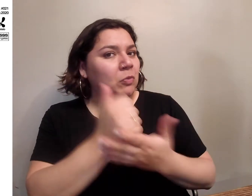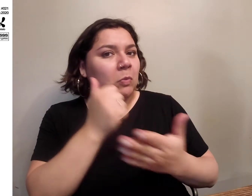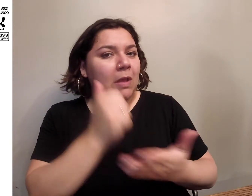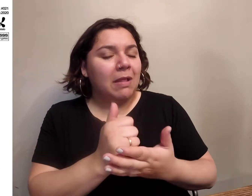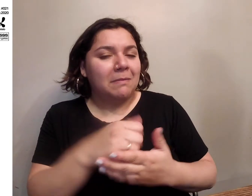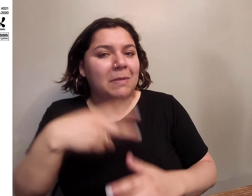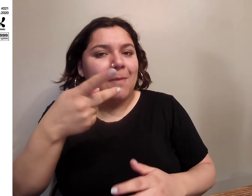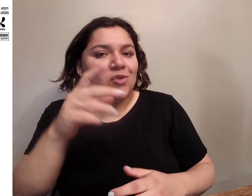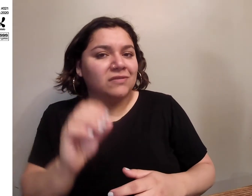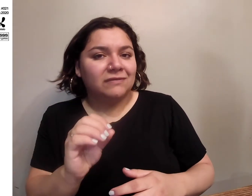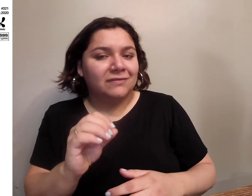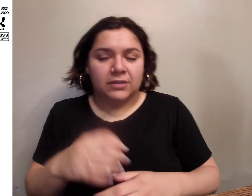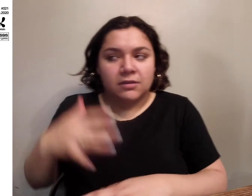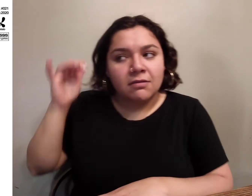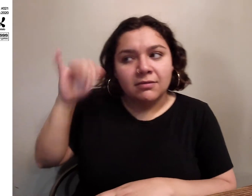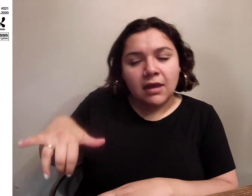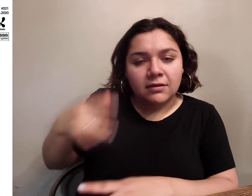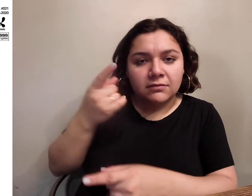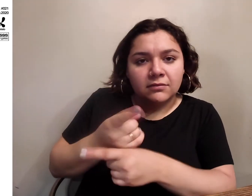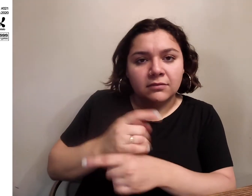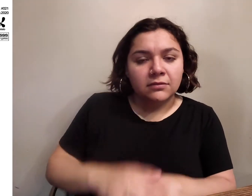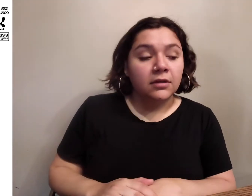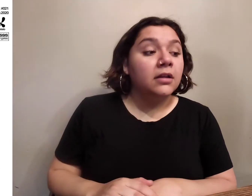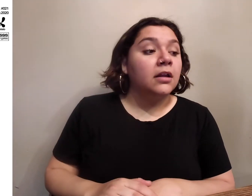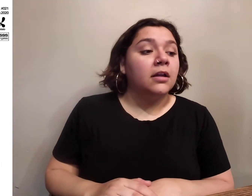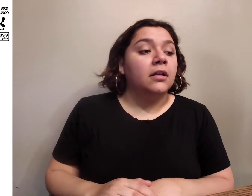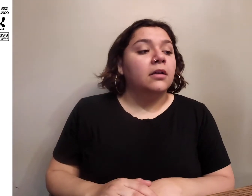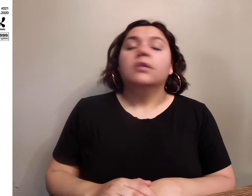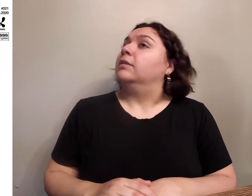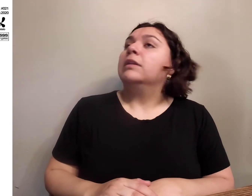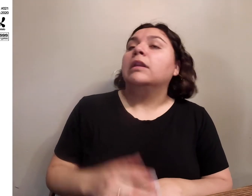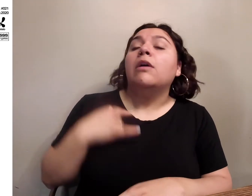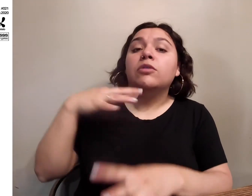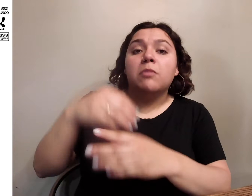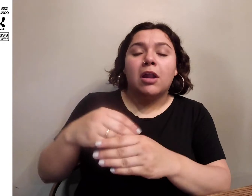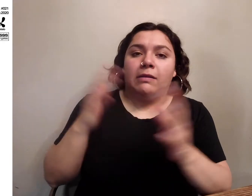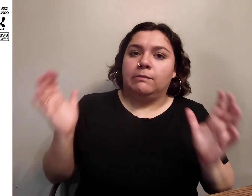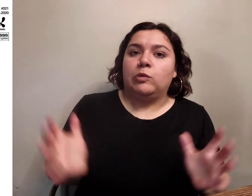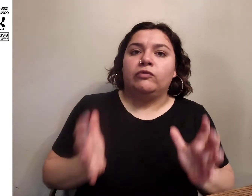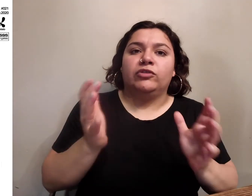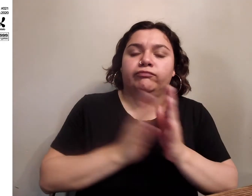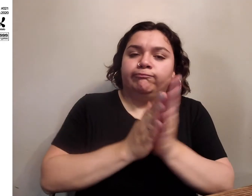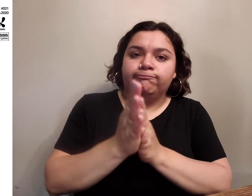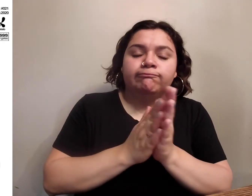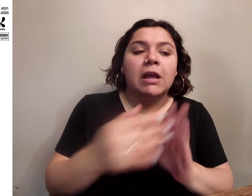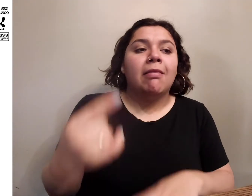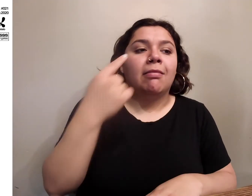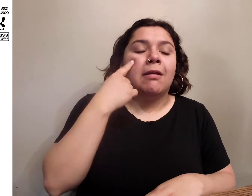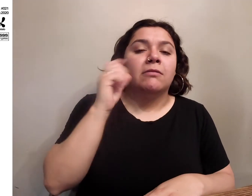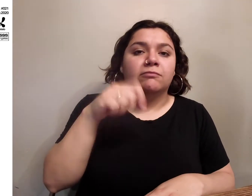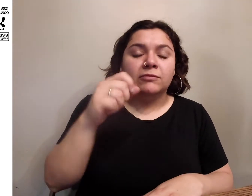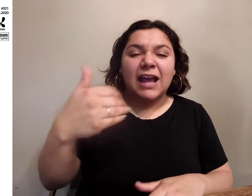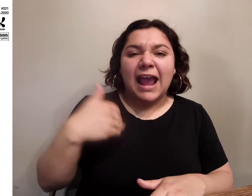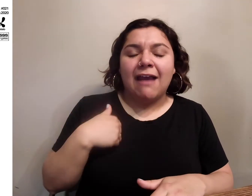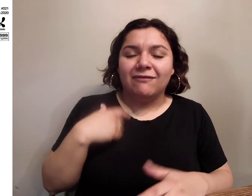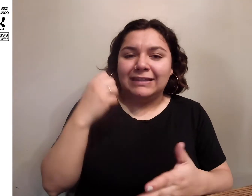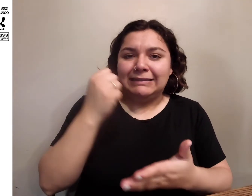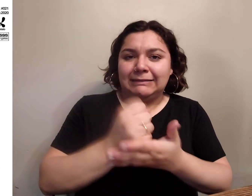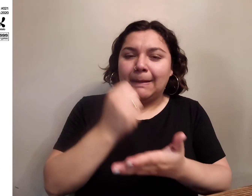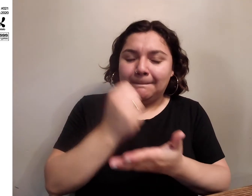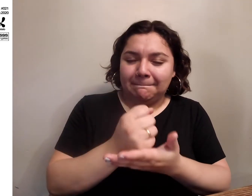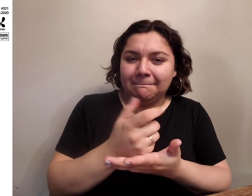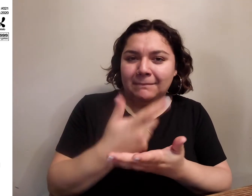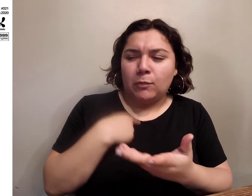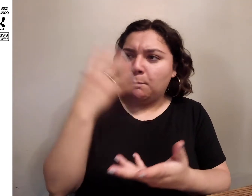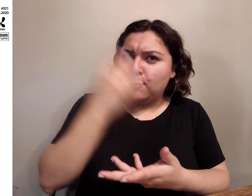office. Exactly. And that was part of the motivation too, is that I thought, I have these stamps, and they're these